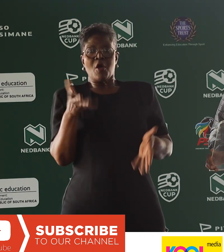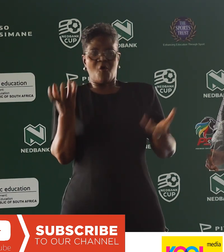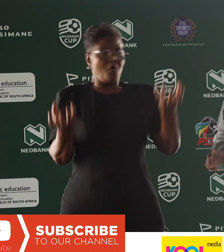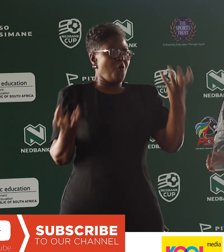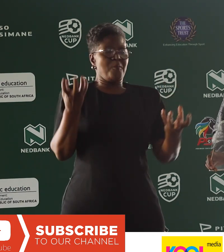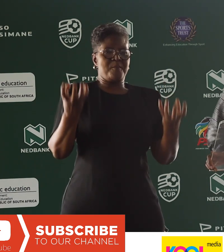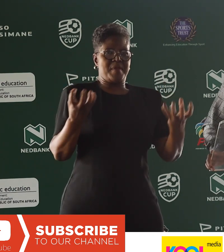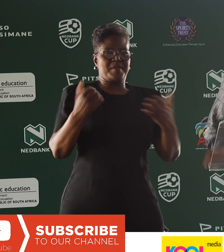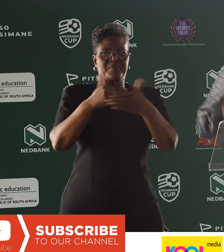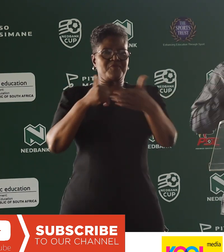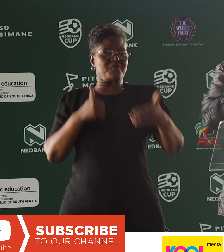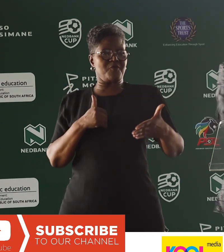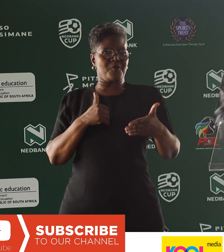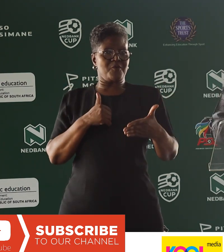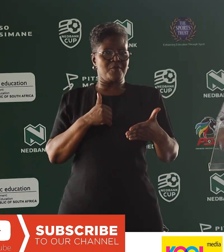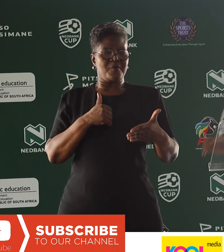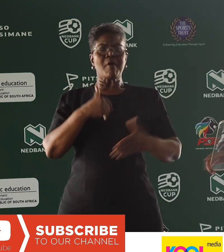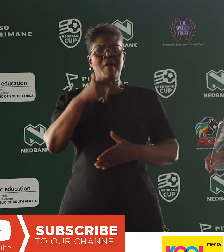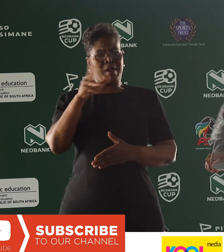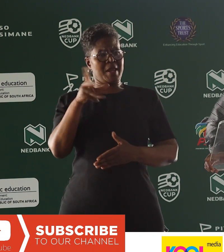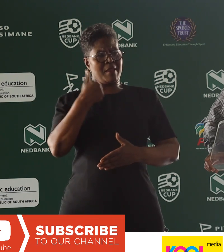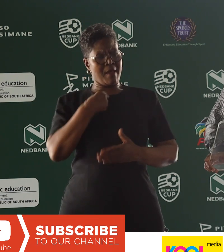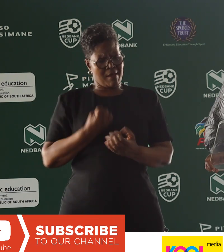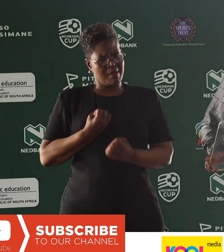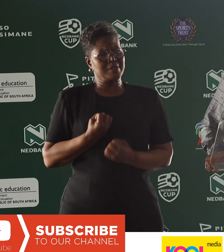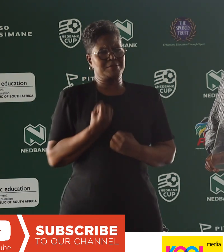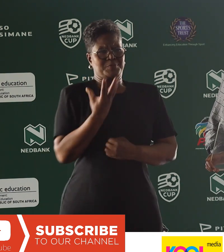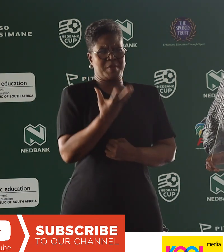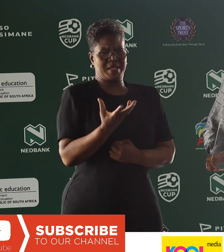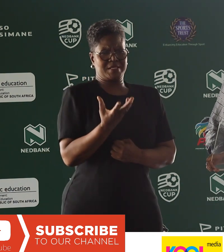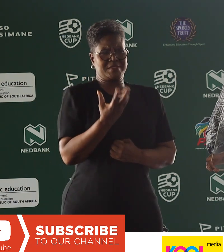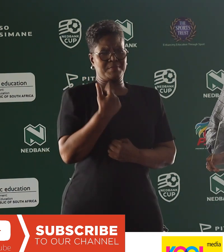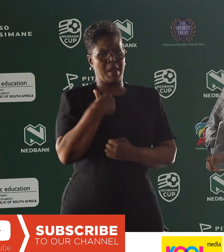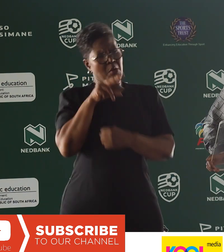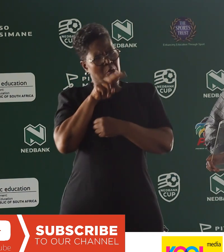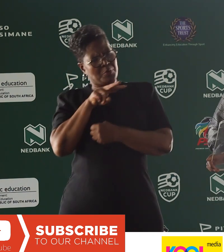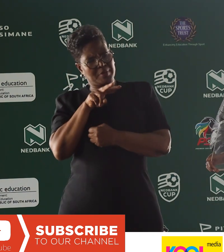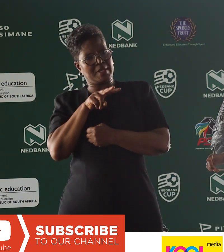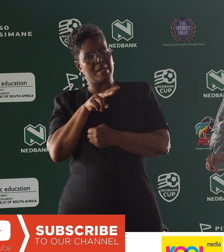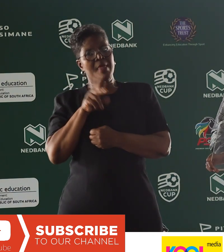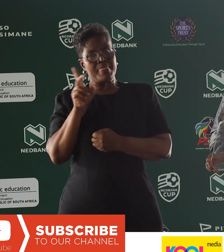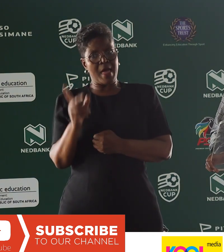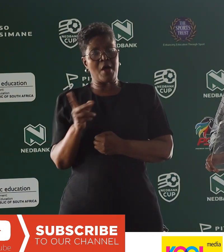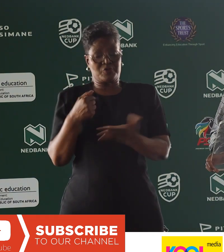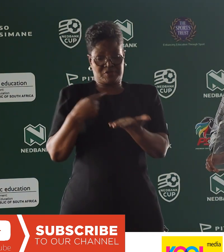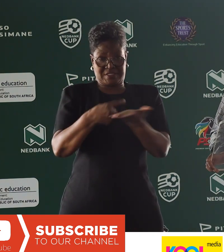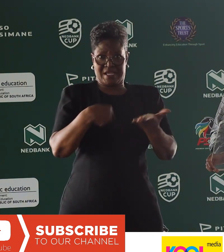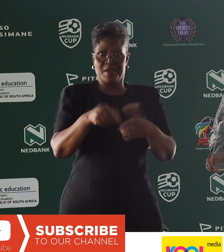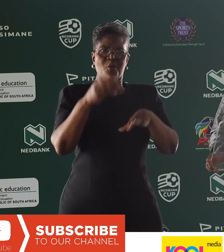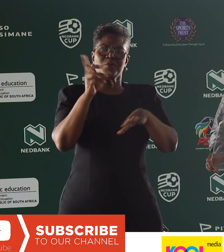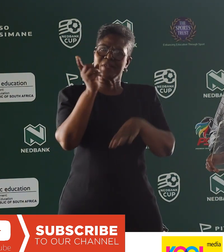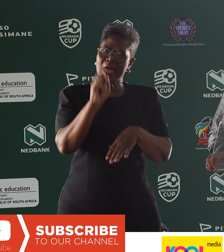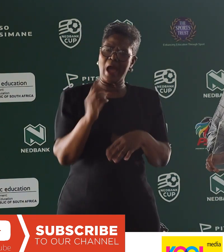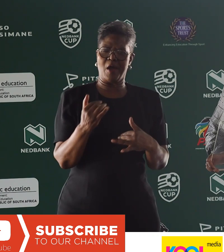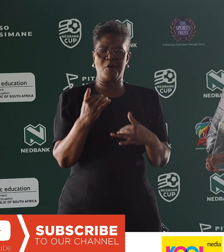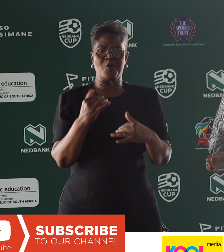from. And I expressed my observation to him, but the discussion was more what needs to be done.